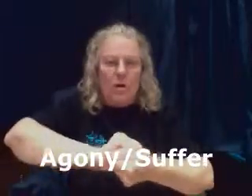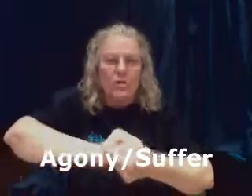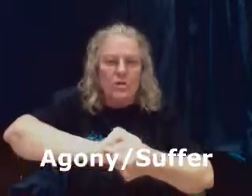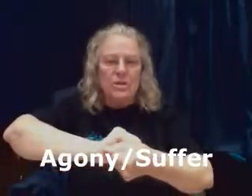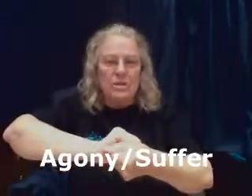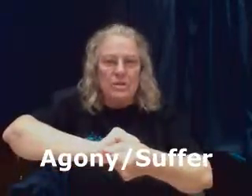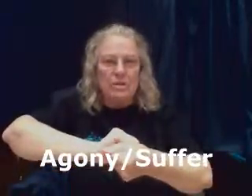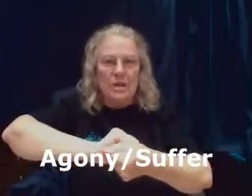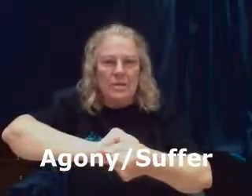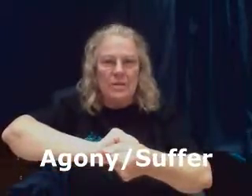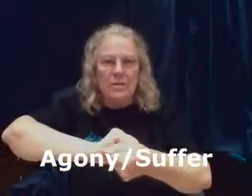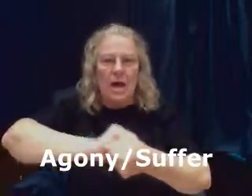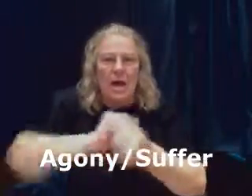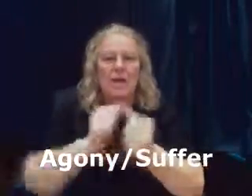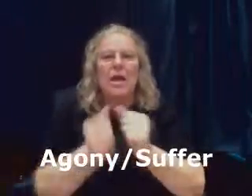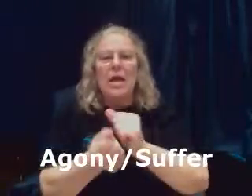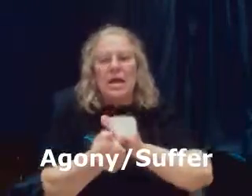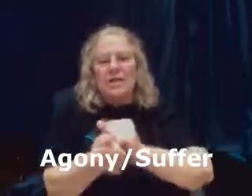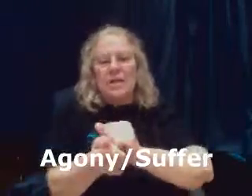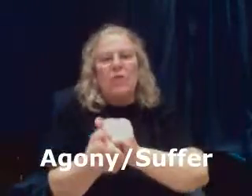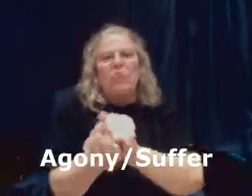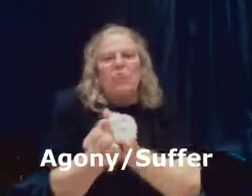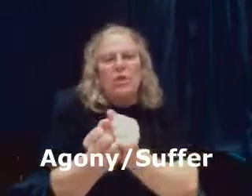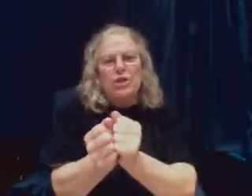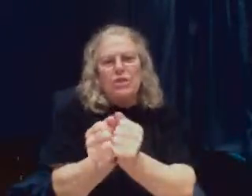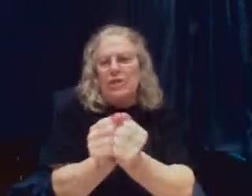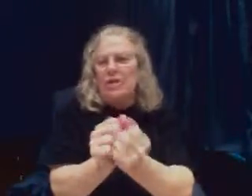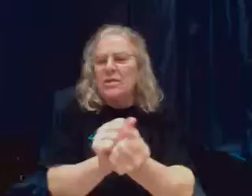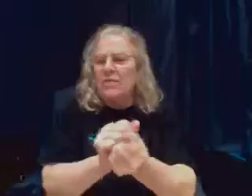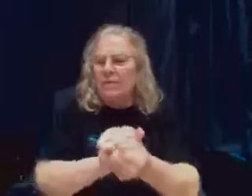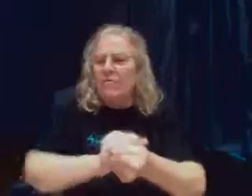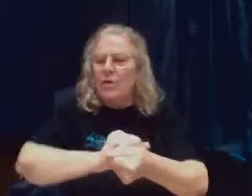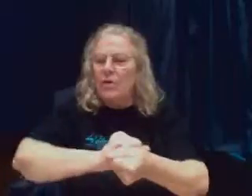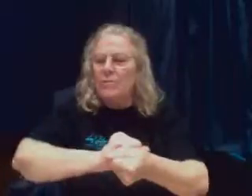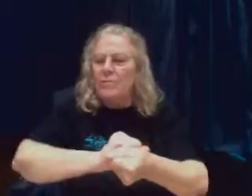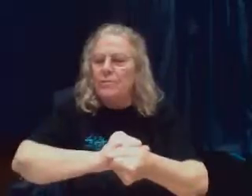whatever is inside. It's a crushing feeling, suffering.